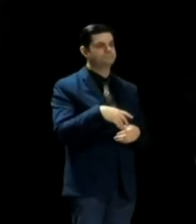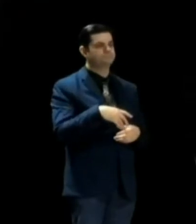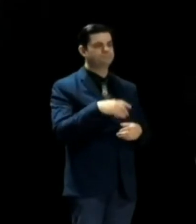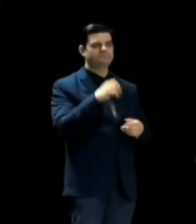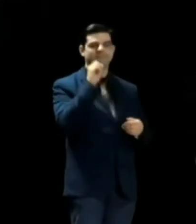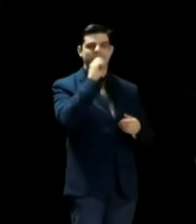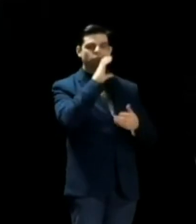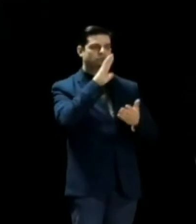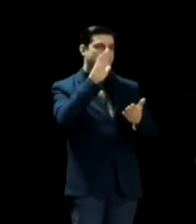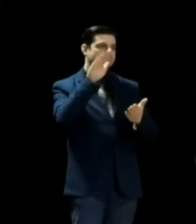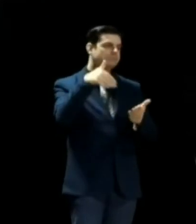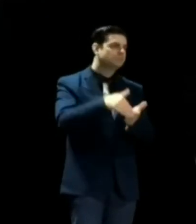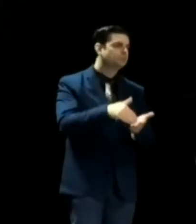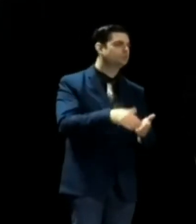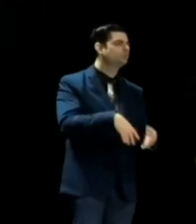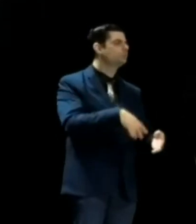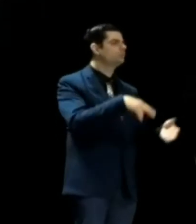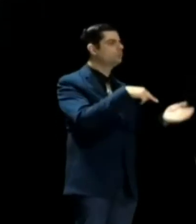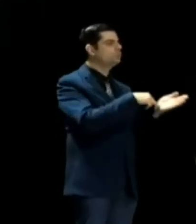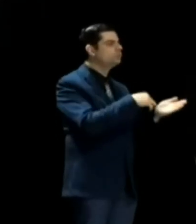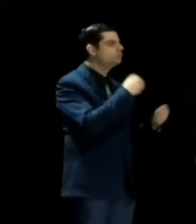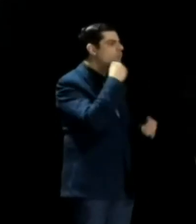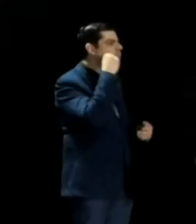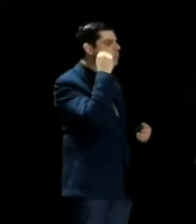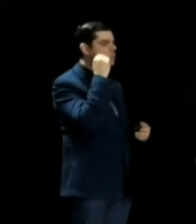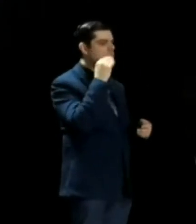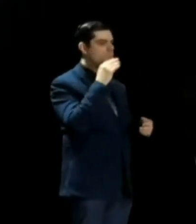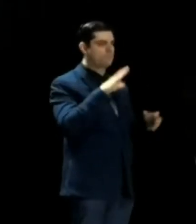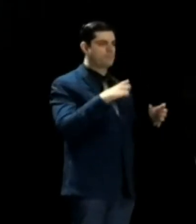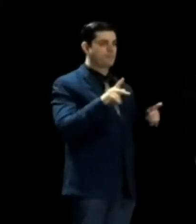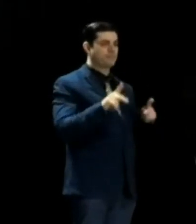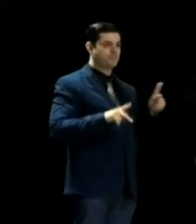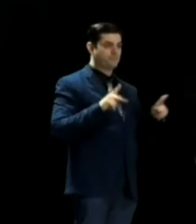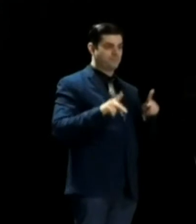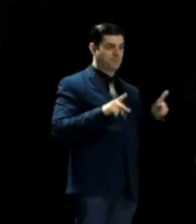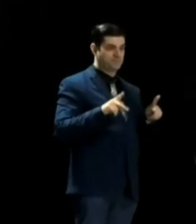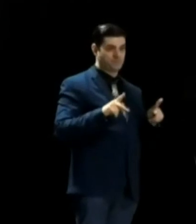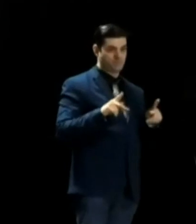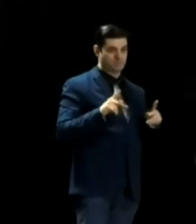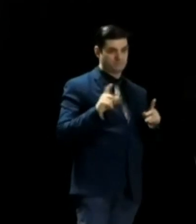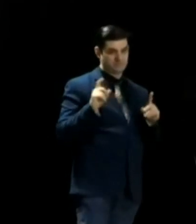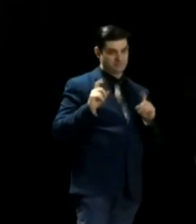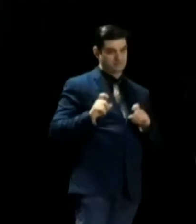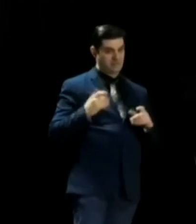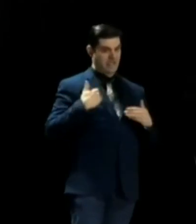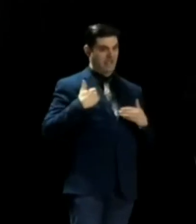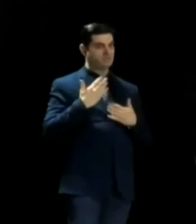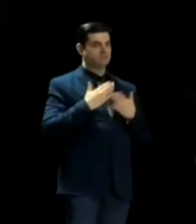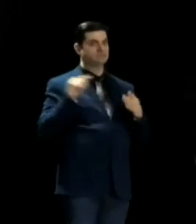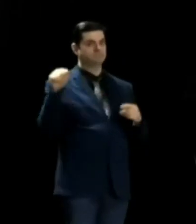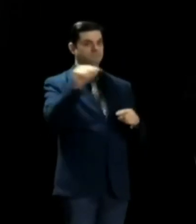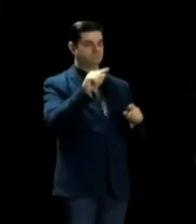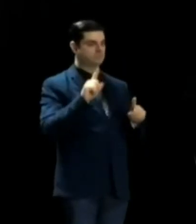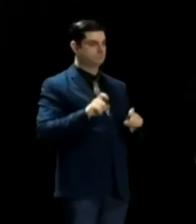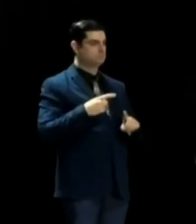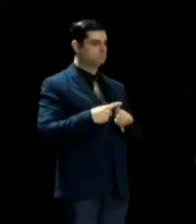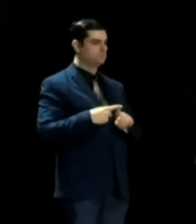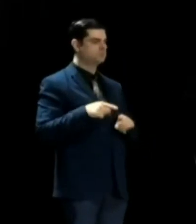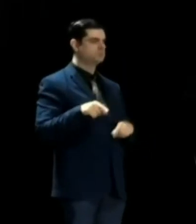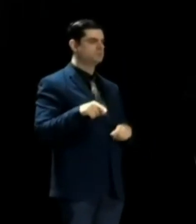nursing homes, there's been cases, right? We all know there's been cases. If there's been cases, even if